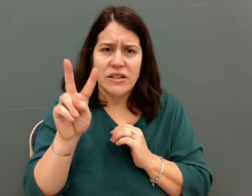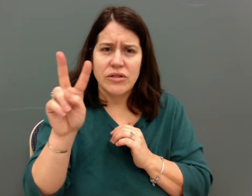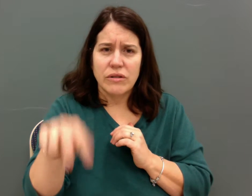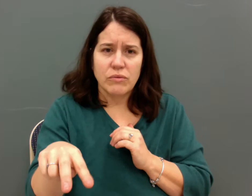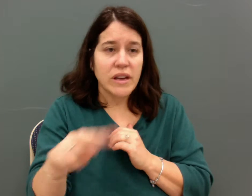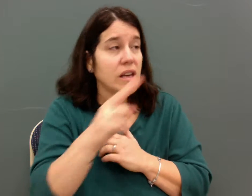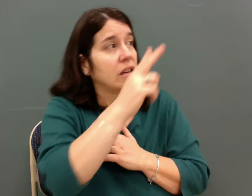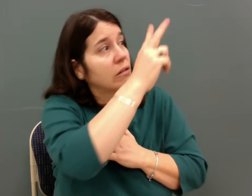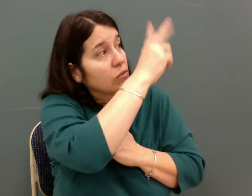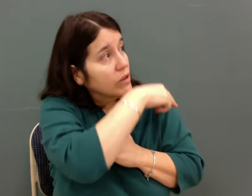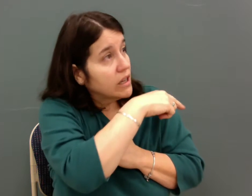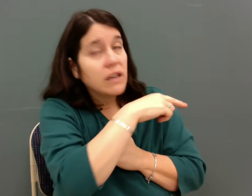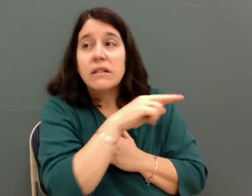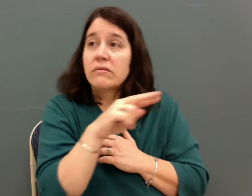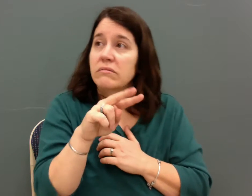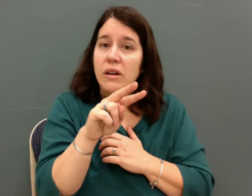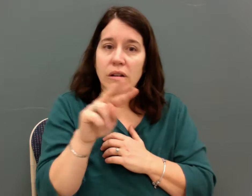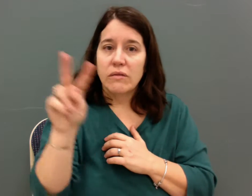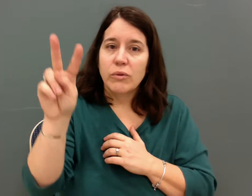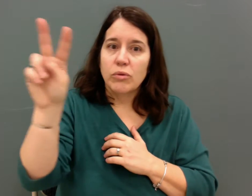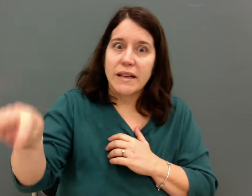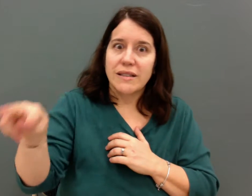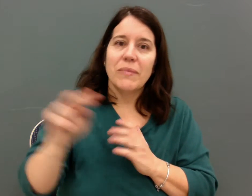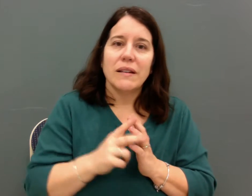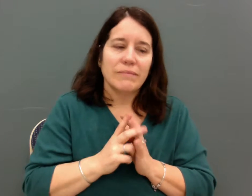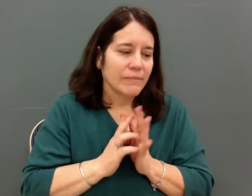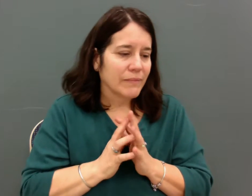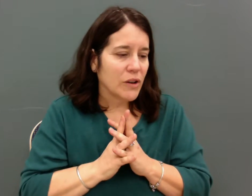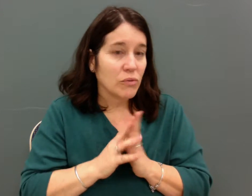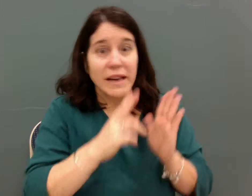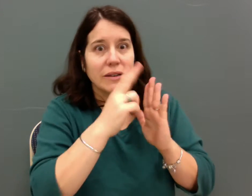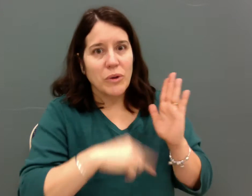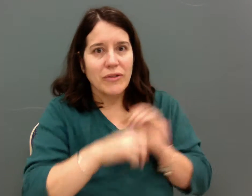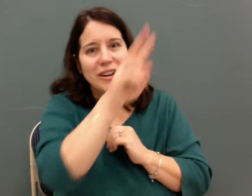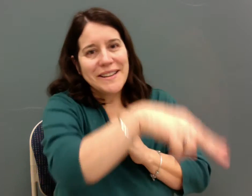you can read. If you want to read something, you can read it wherever it is.